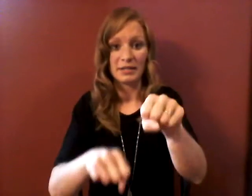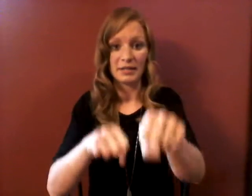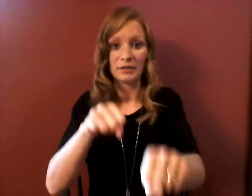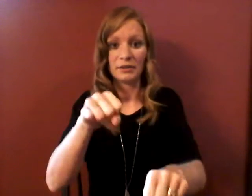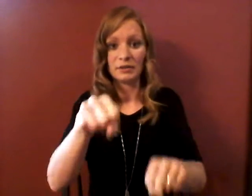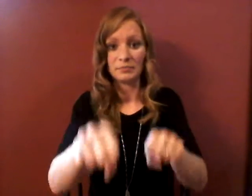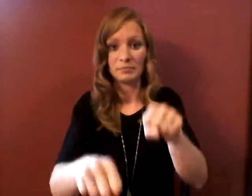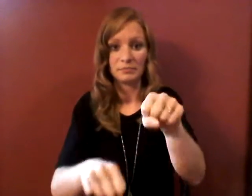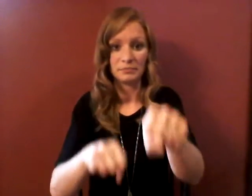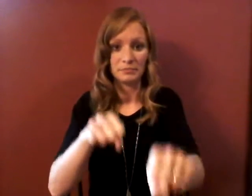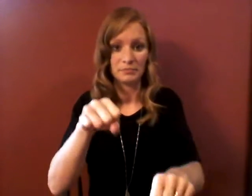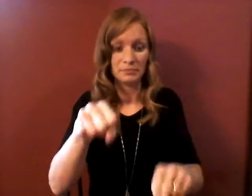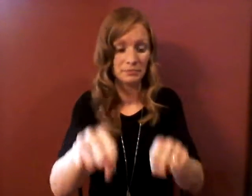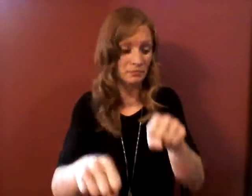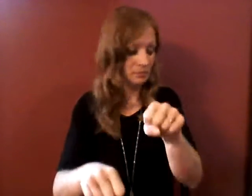Bicycle.